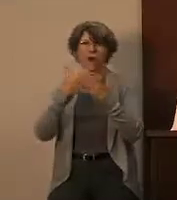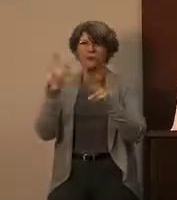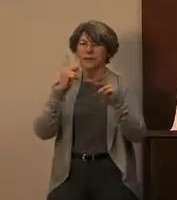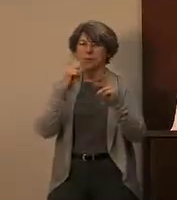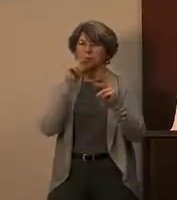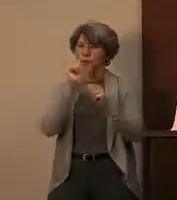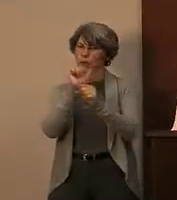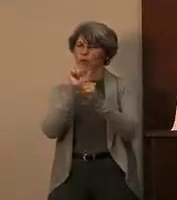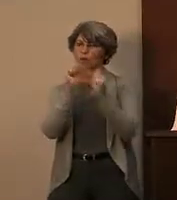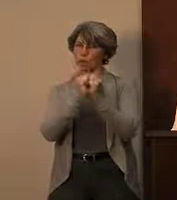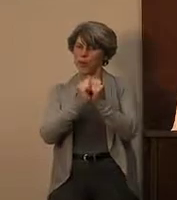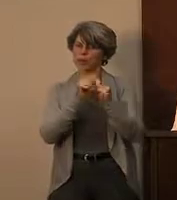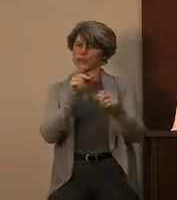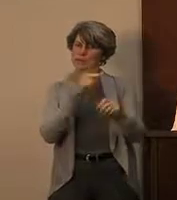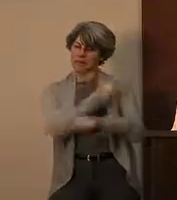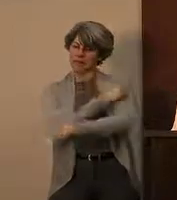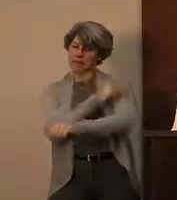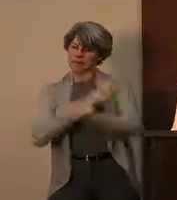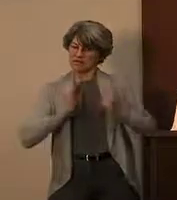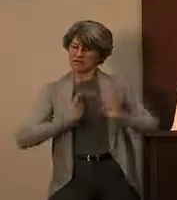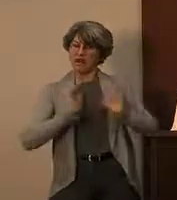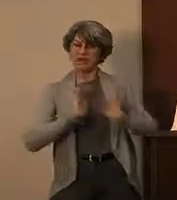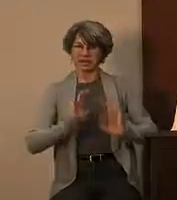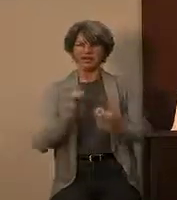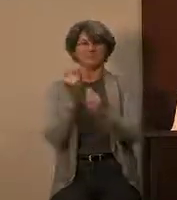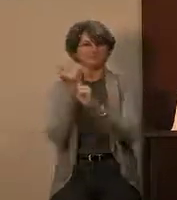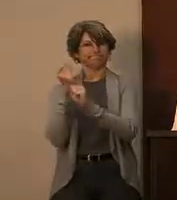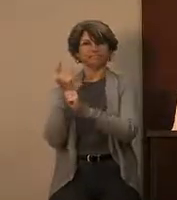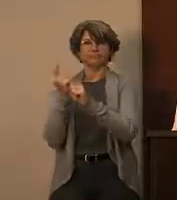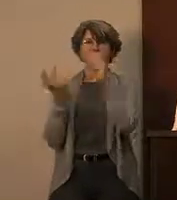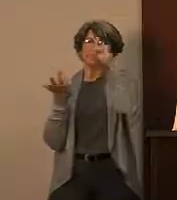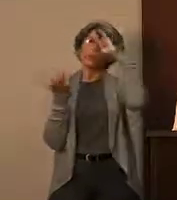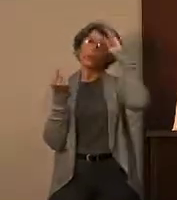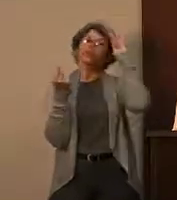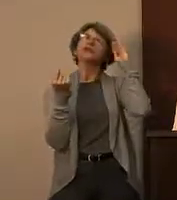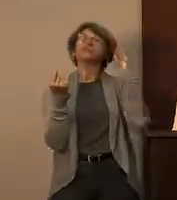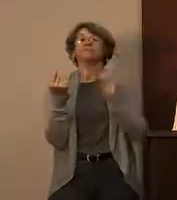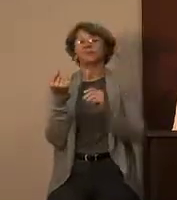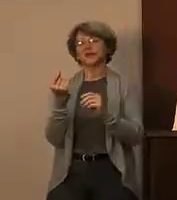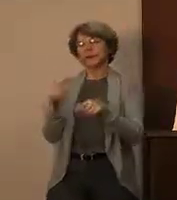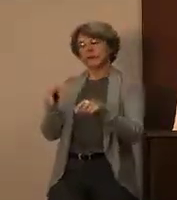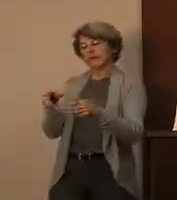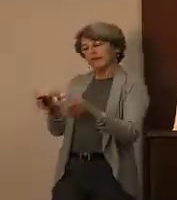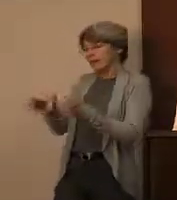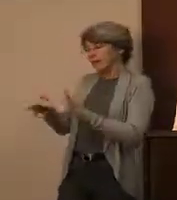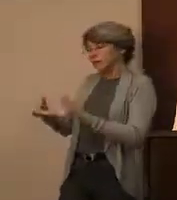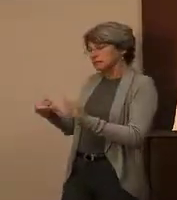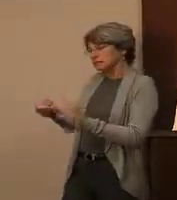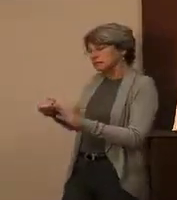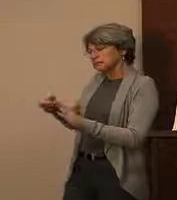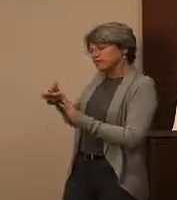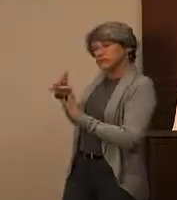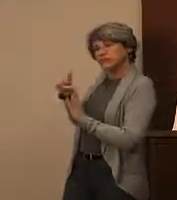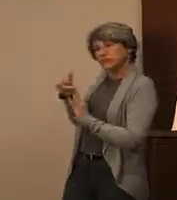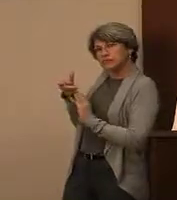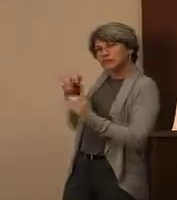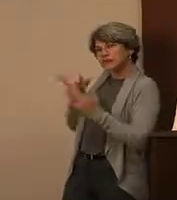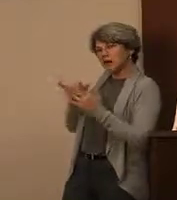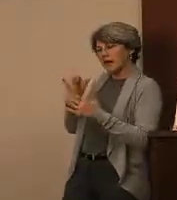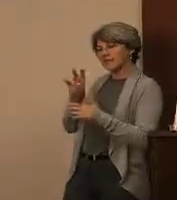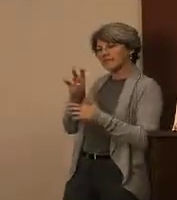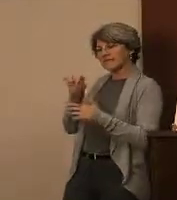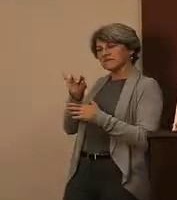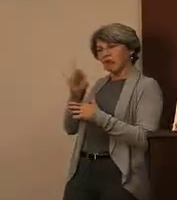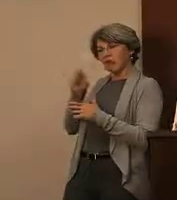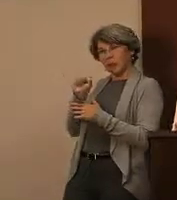community. Basically what this procedure is they take a little bit of that tuberculin virus or